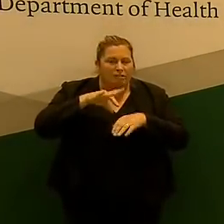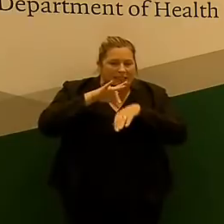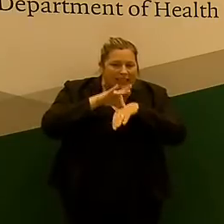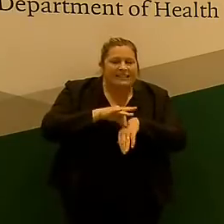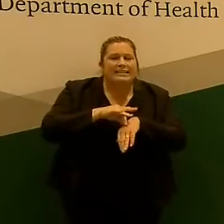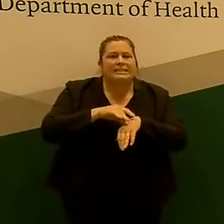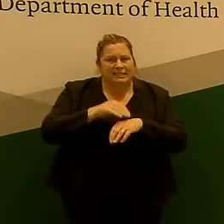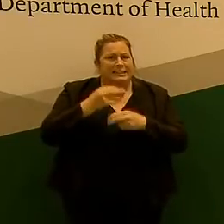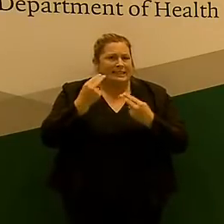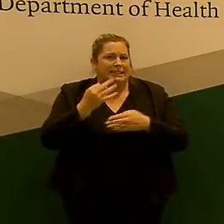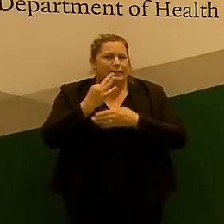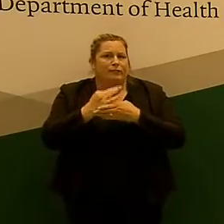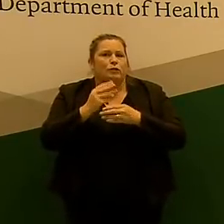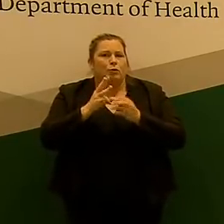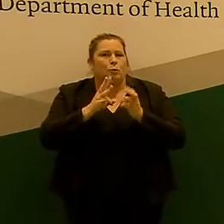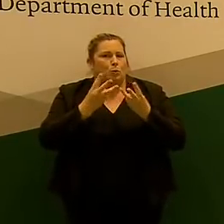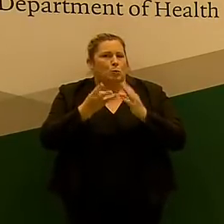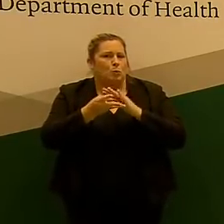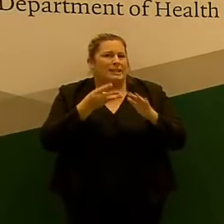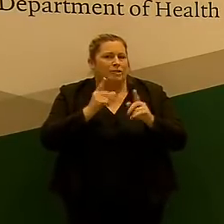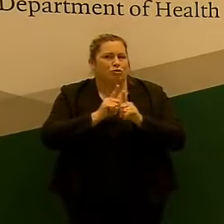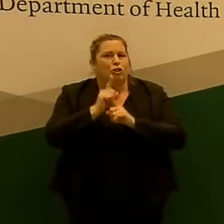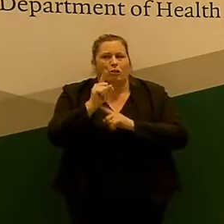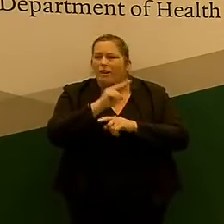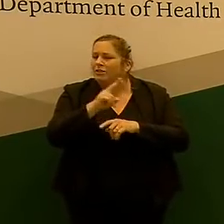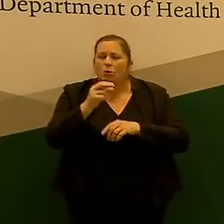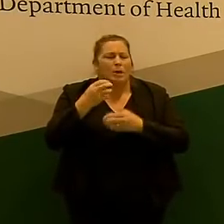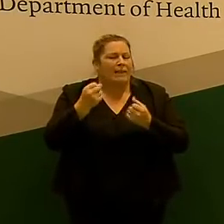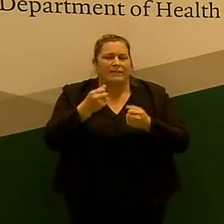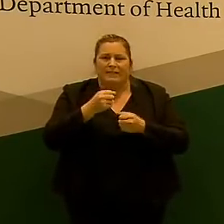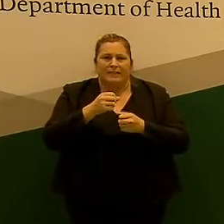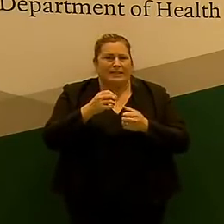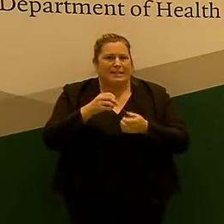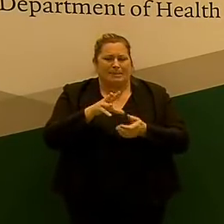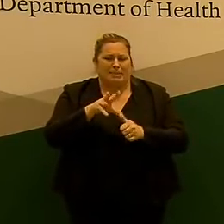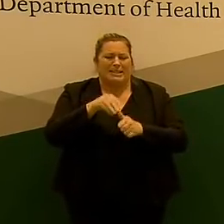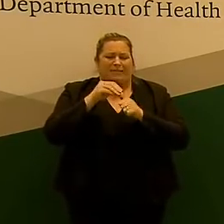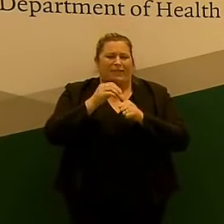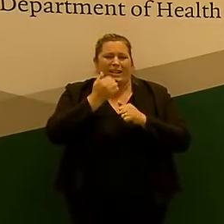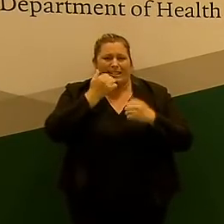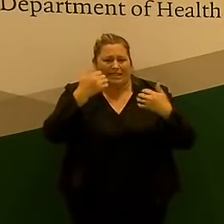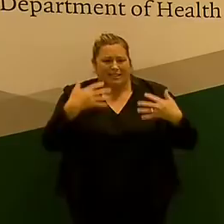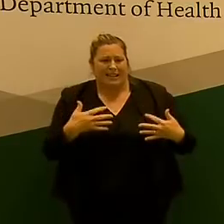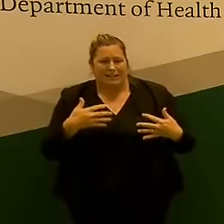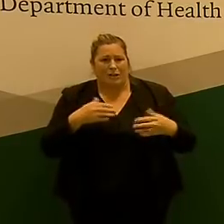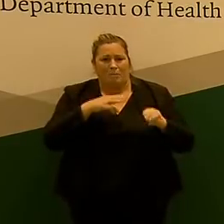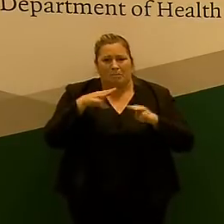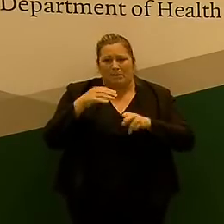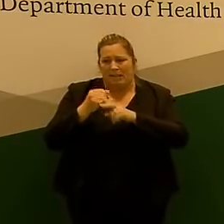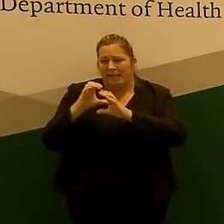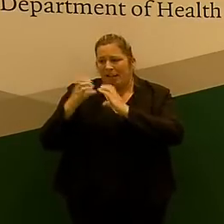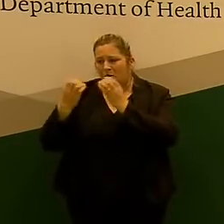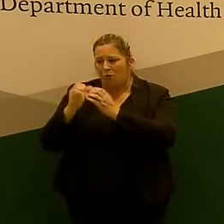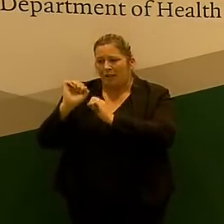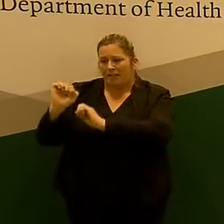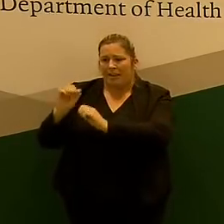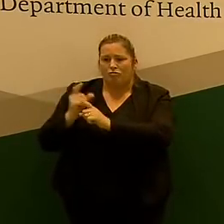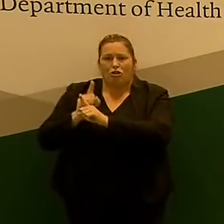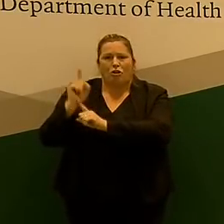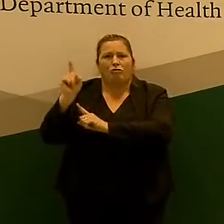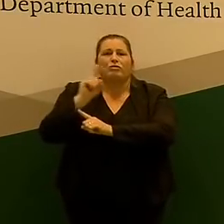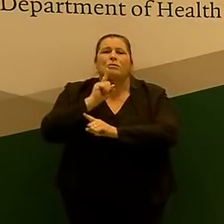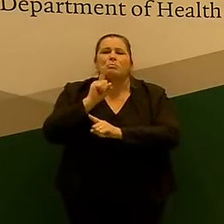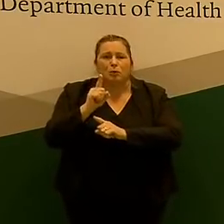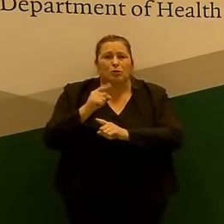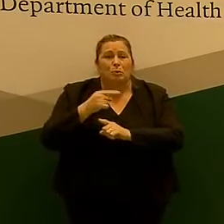weeks to recover. I don't have specific data. We don't track specific data on people in the community and their recovery. But I think